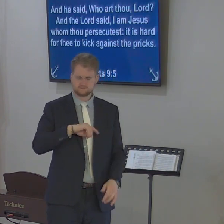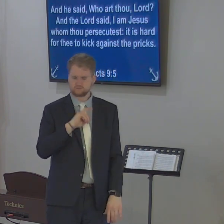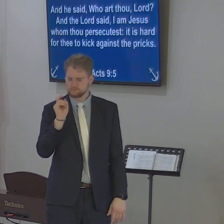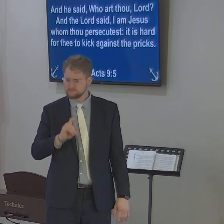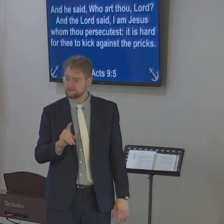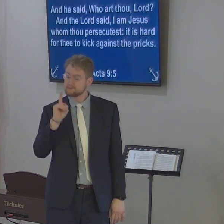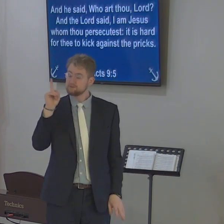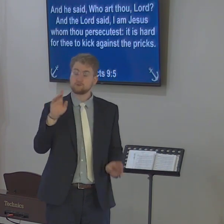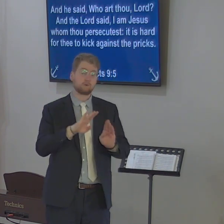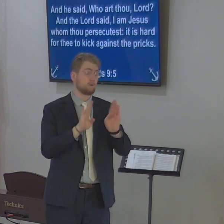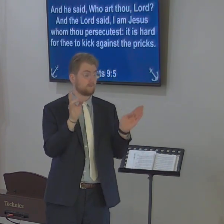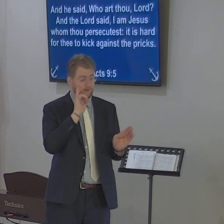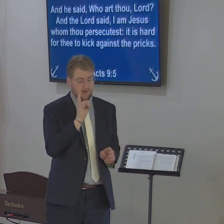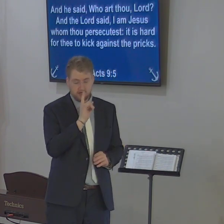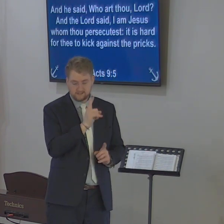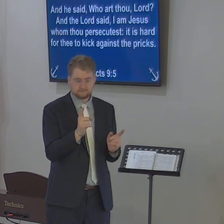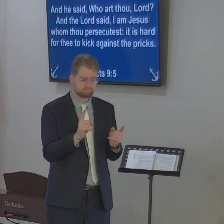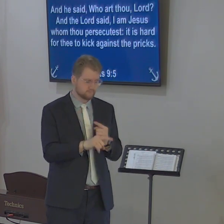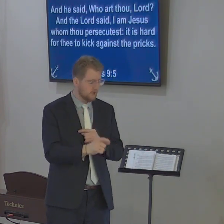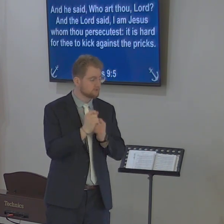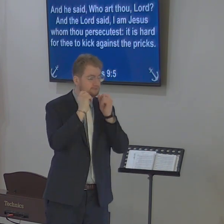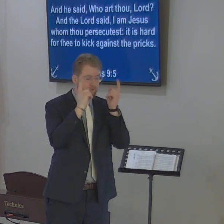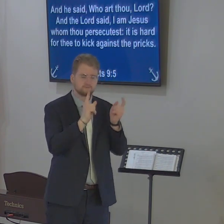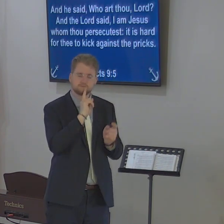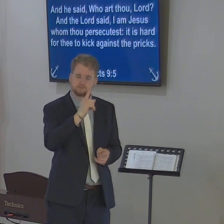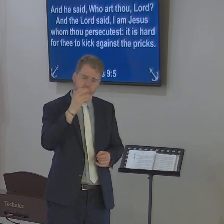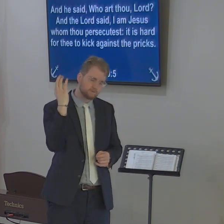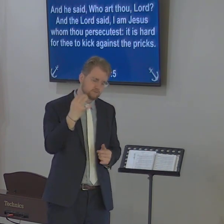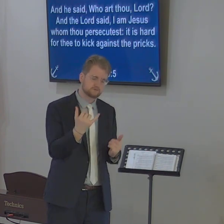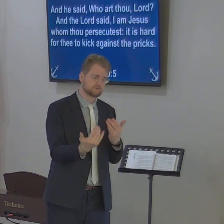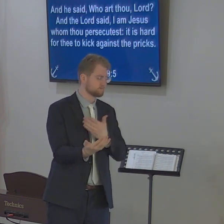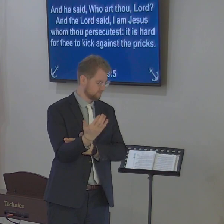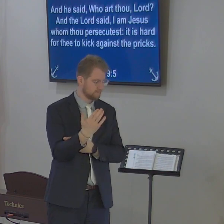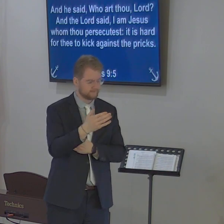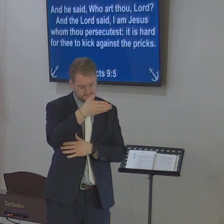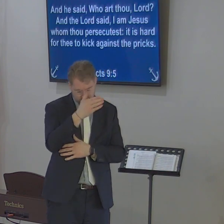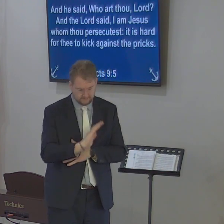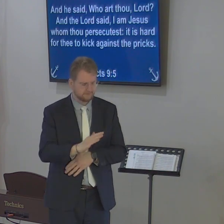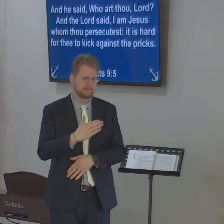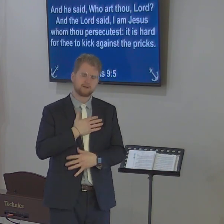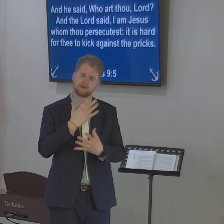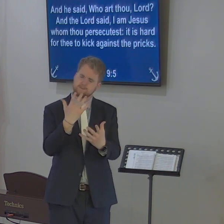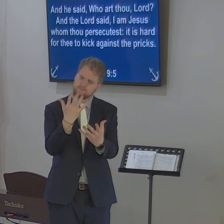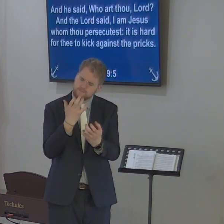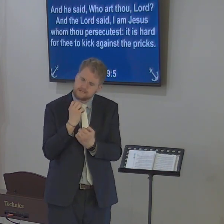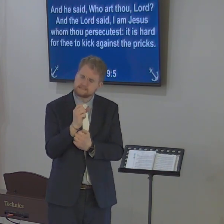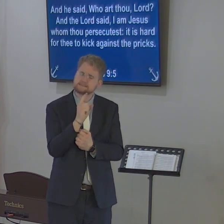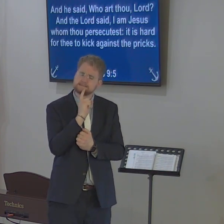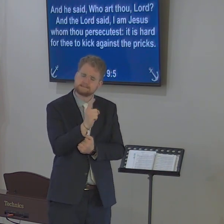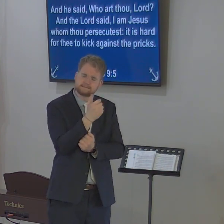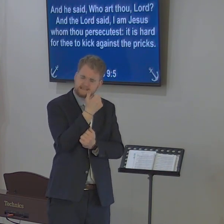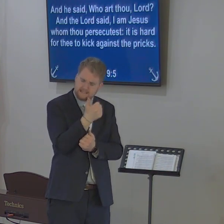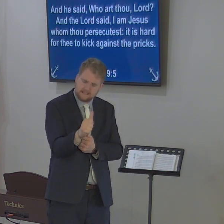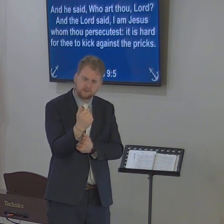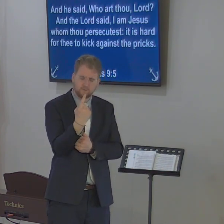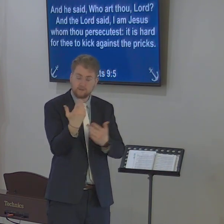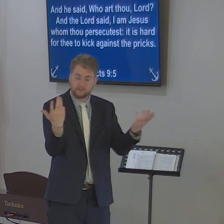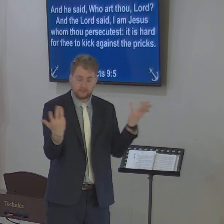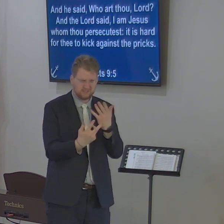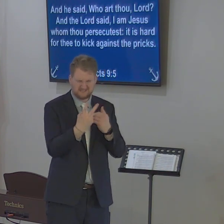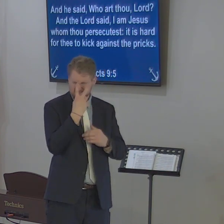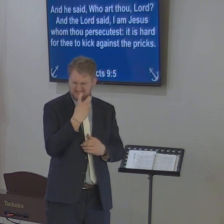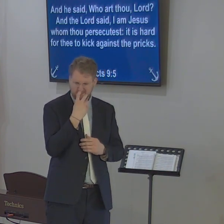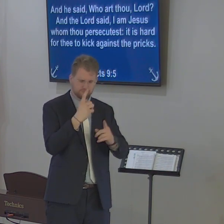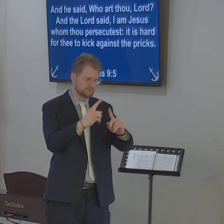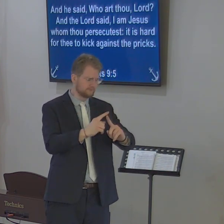truth that's being preached here this morning, God. My plea, Lord, is if anybody here is doubting their salvation,